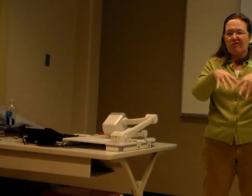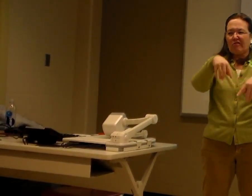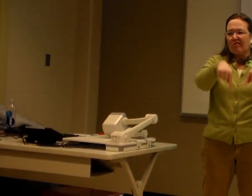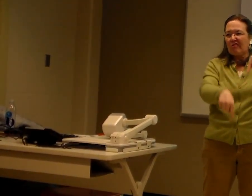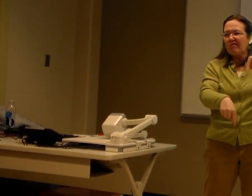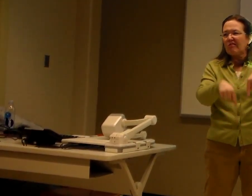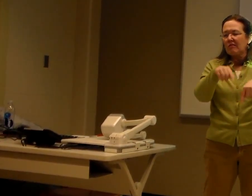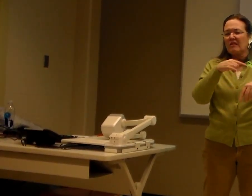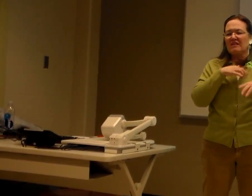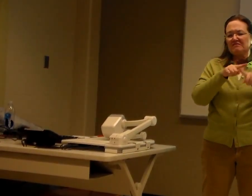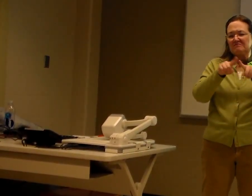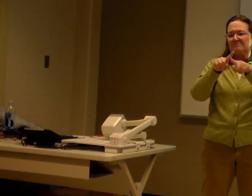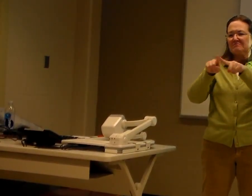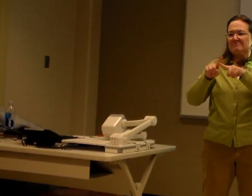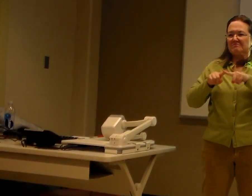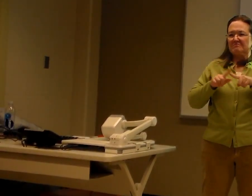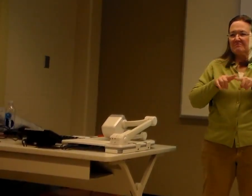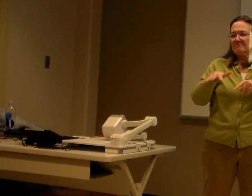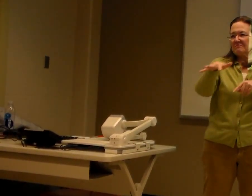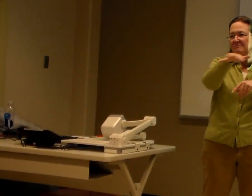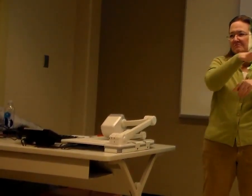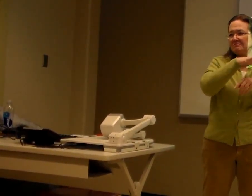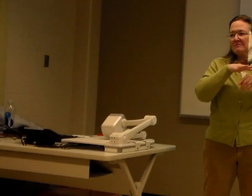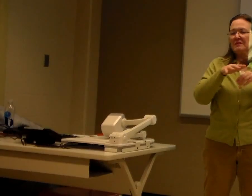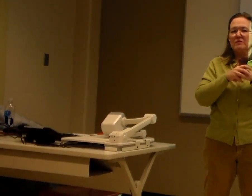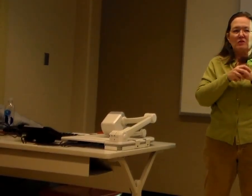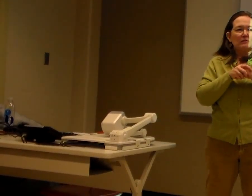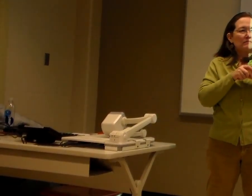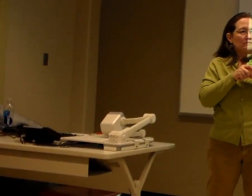And then there's the bog, where there's lots of grasses.